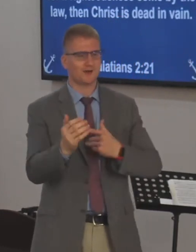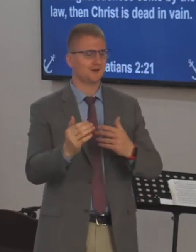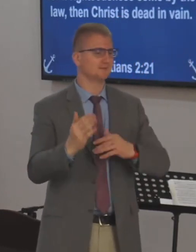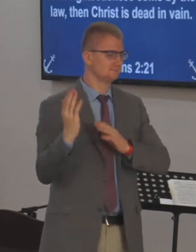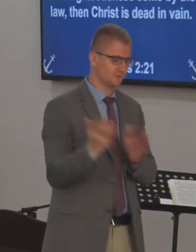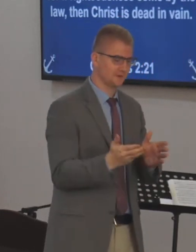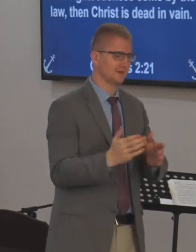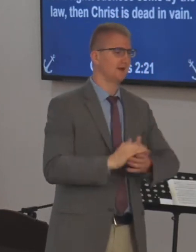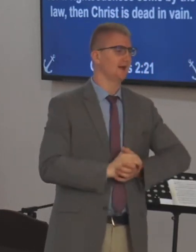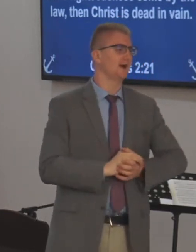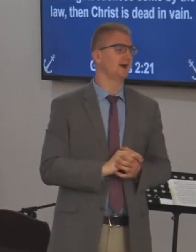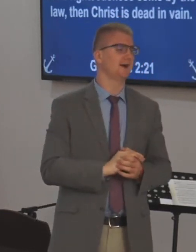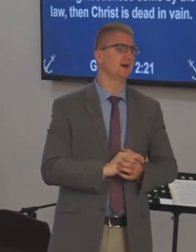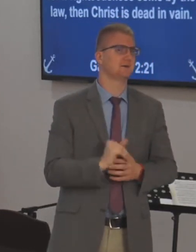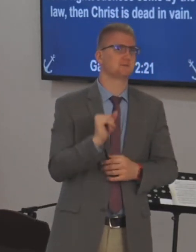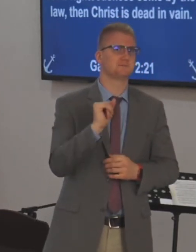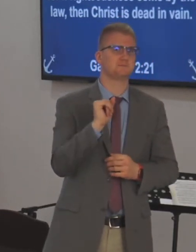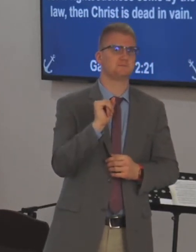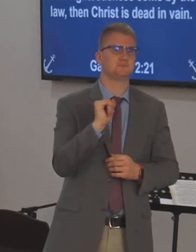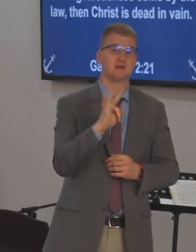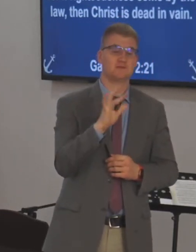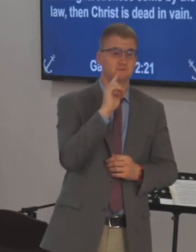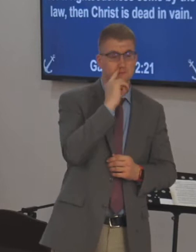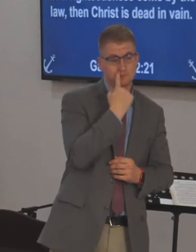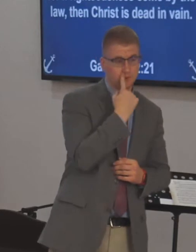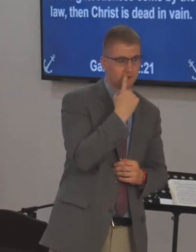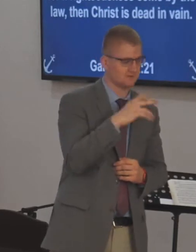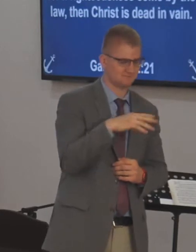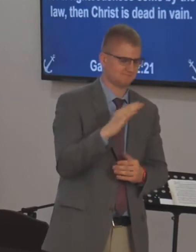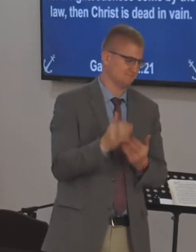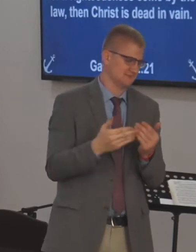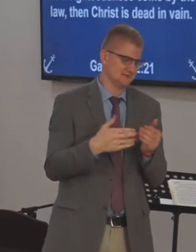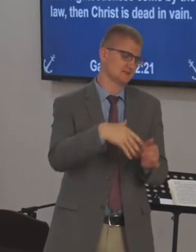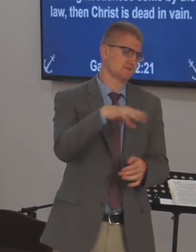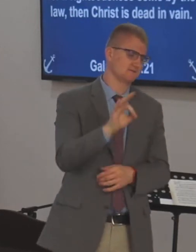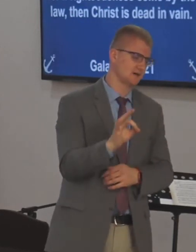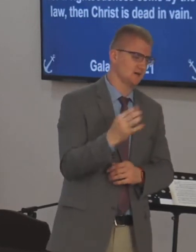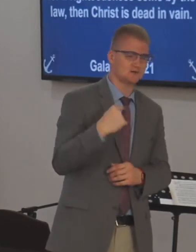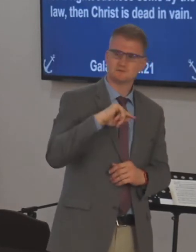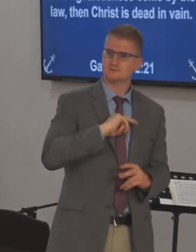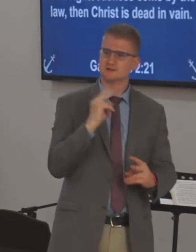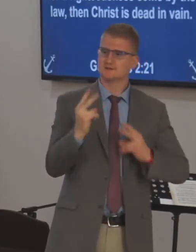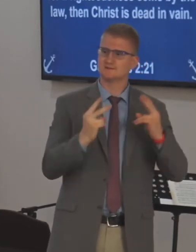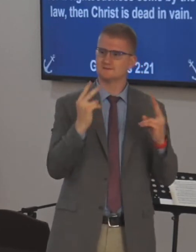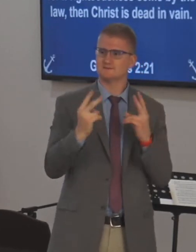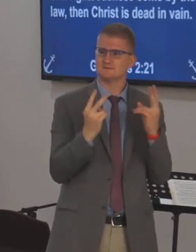it's very easy to find. I'm going to tell you how to get there. We visit it periodically. We kind of take